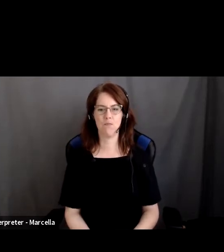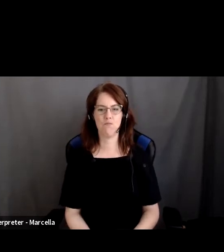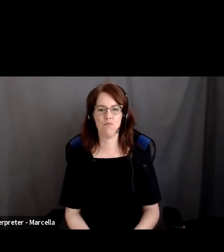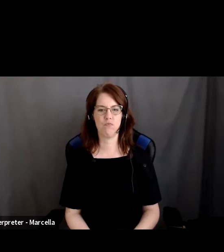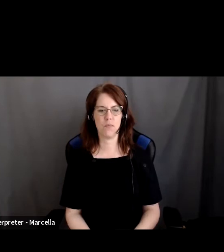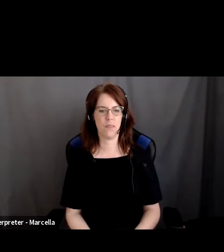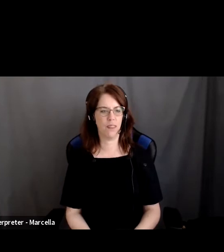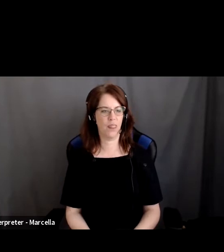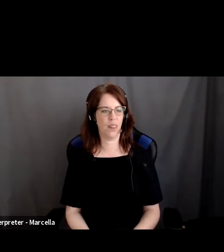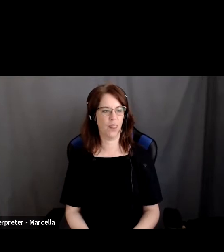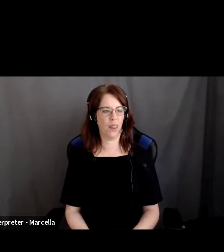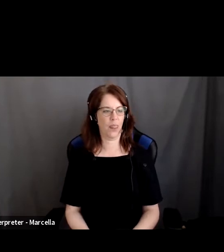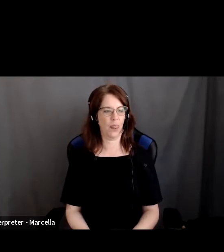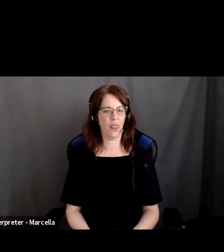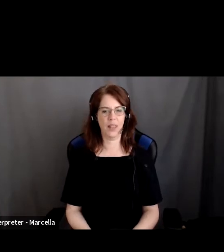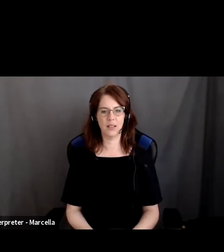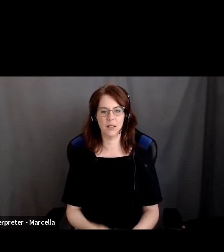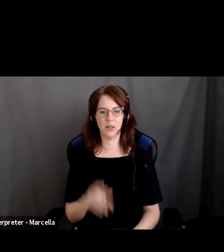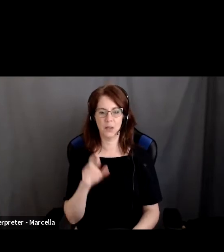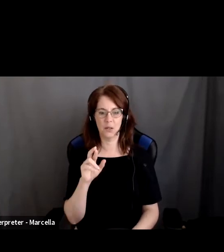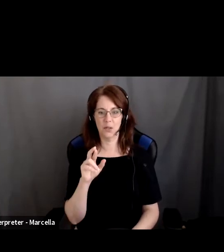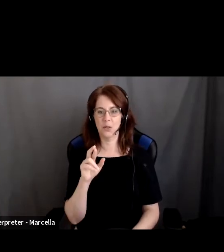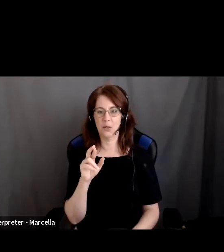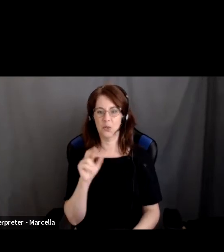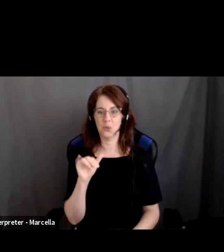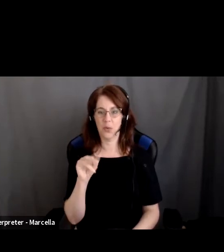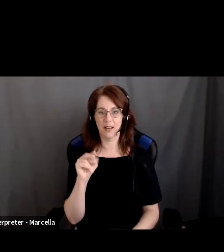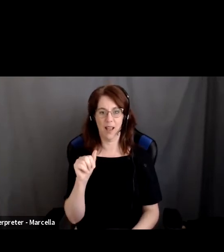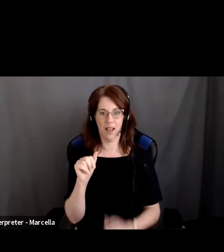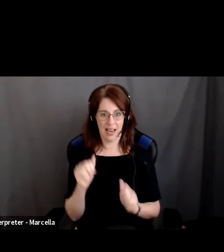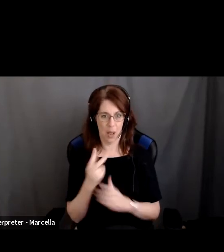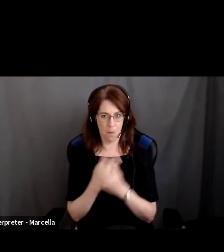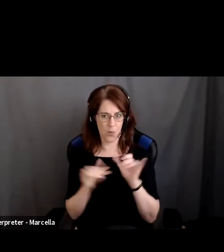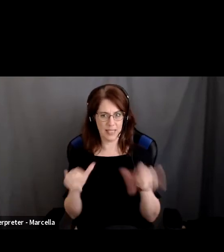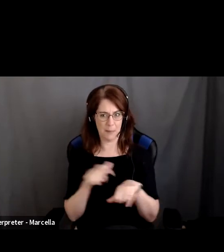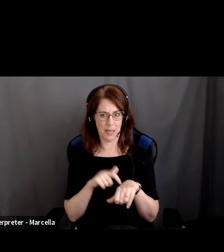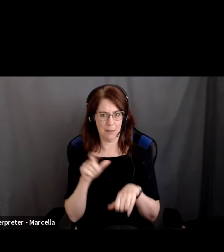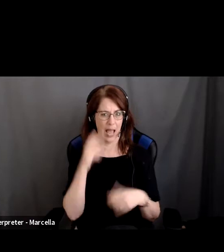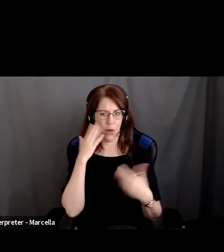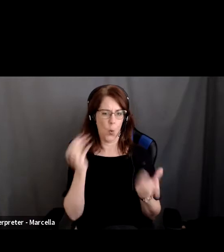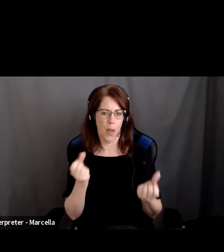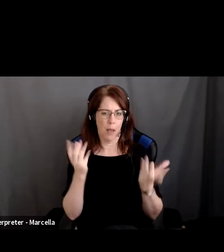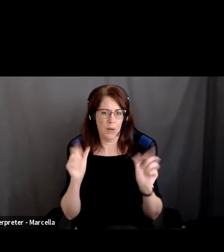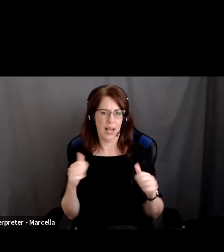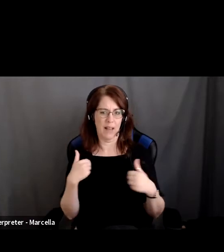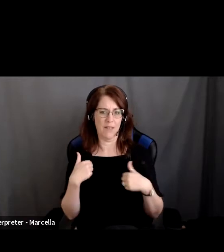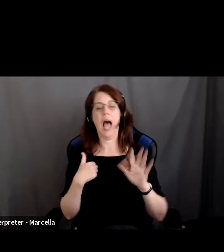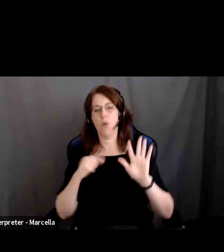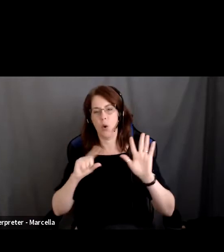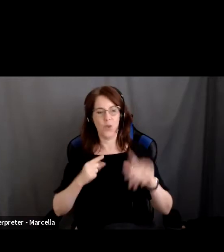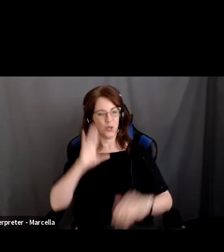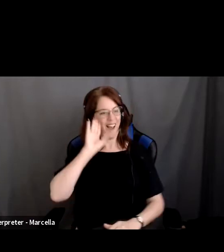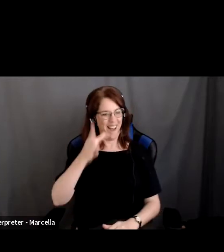I guess that, Raina, do you want to turn your, can we both have our cameras on? I don't know how many we can have on, but okay, I'll go first.